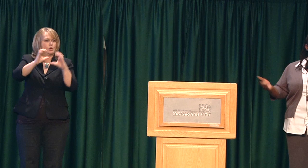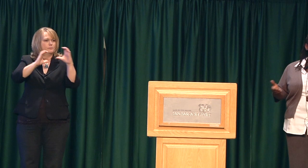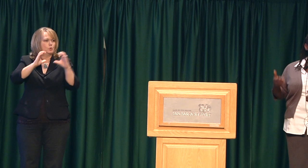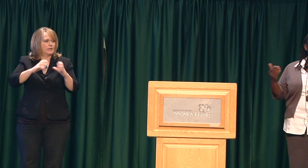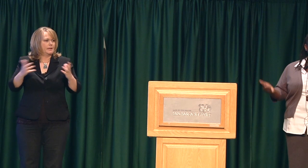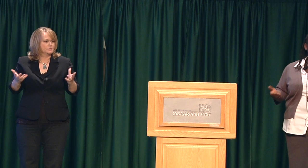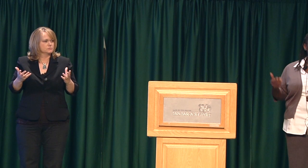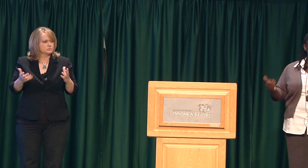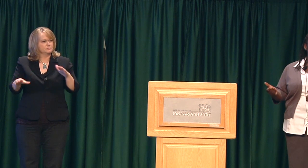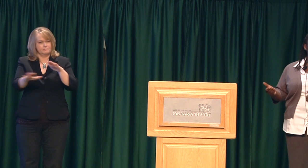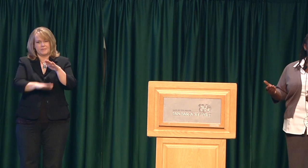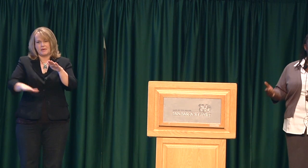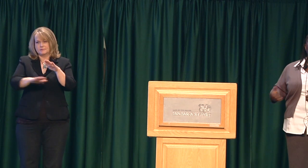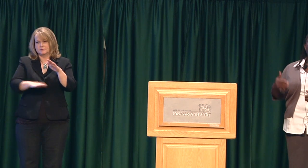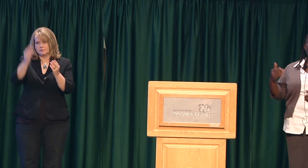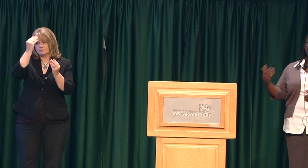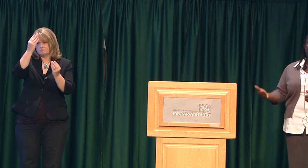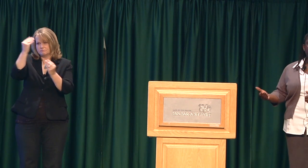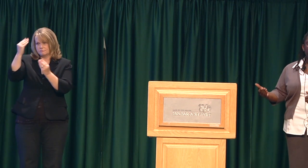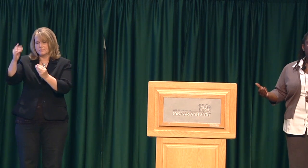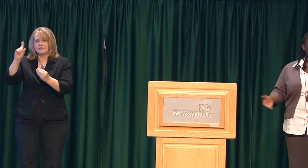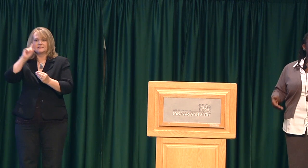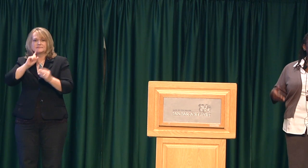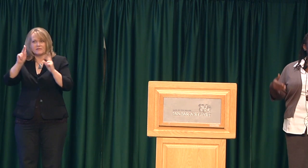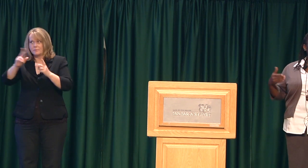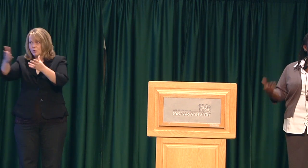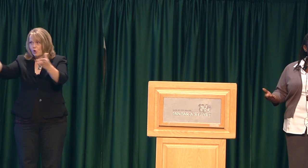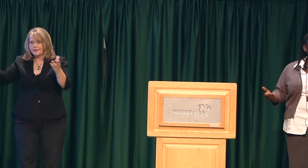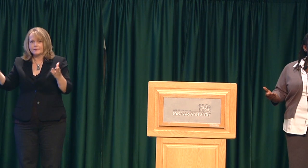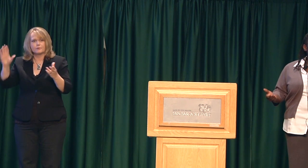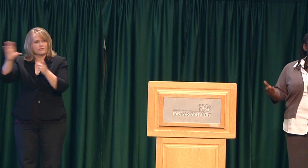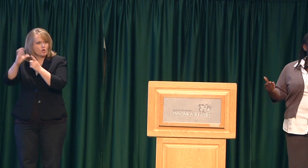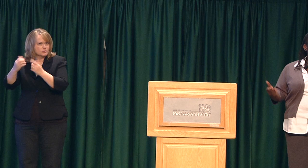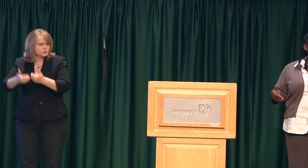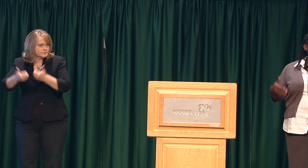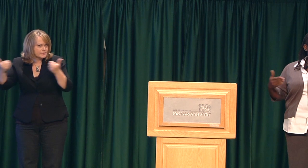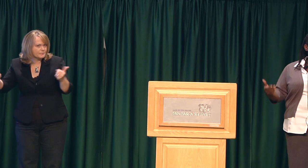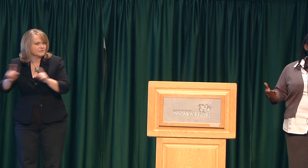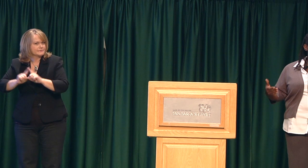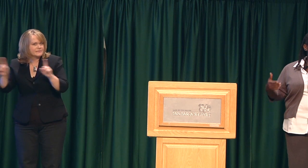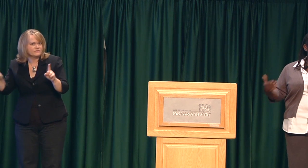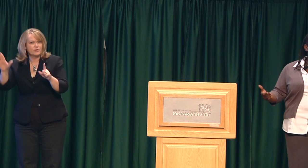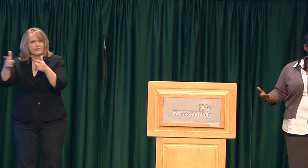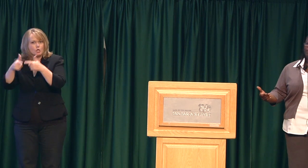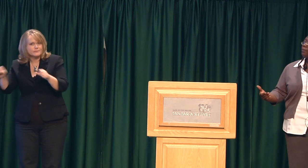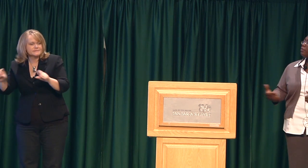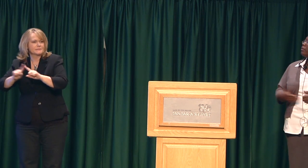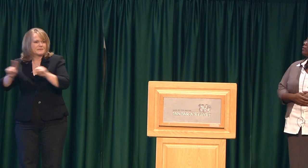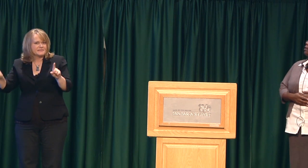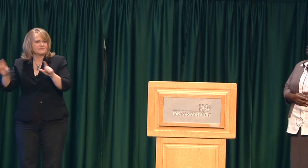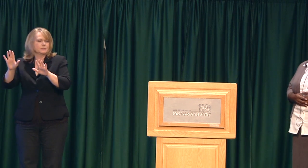just provide that basic awareness that deaf people are here, they have their separate culture, and they have their own linguistic language.